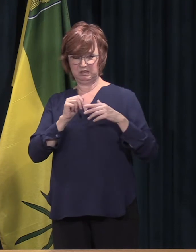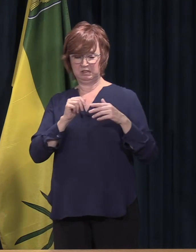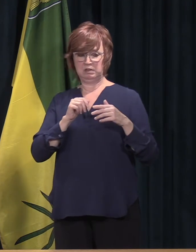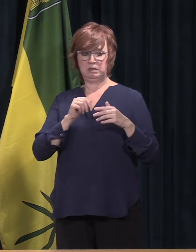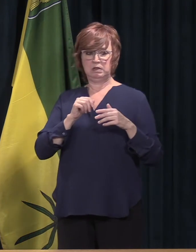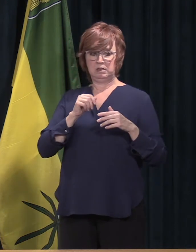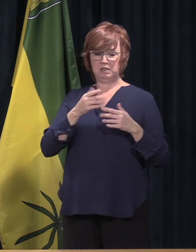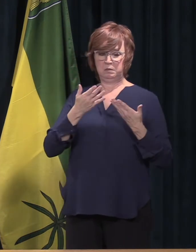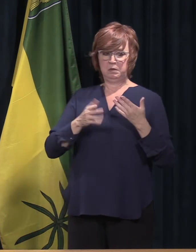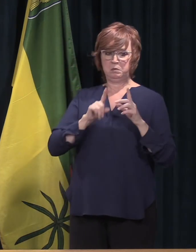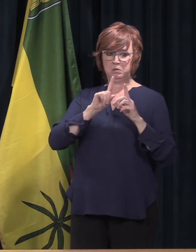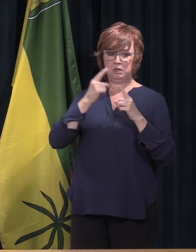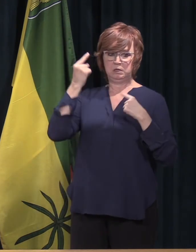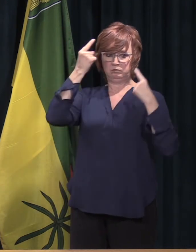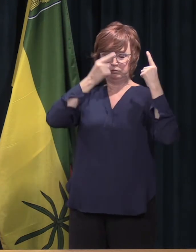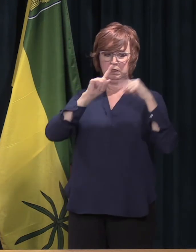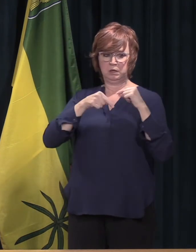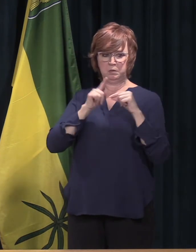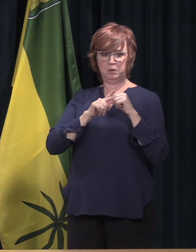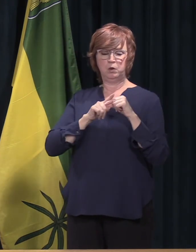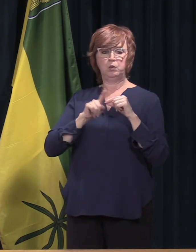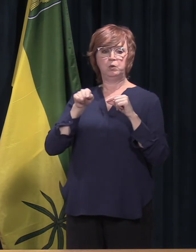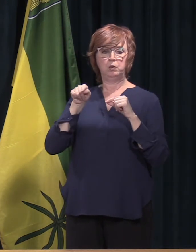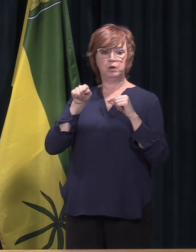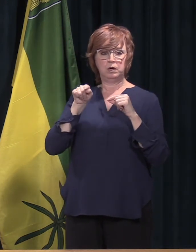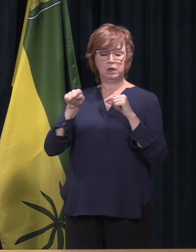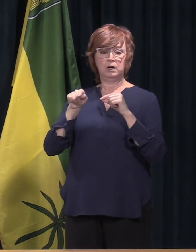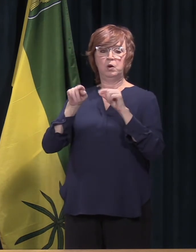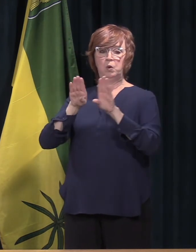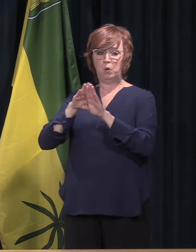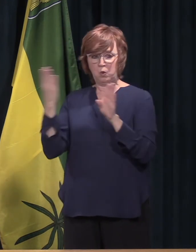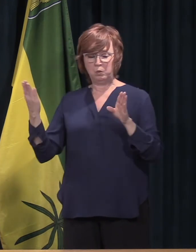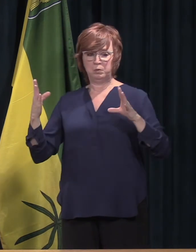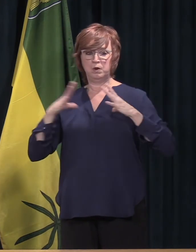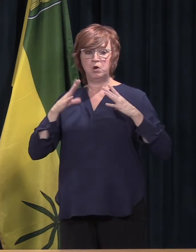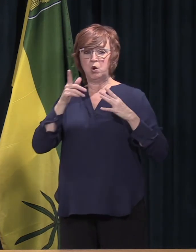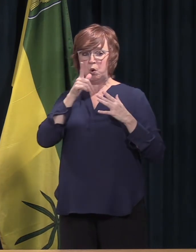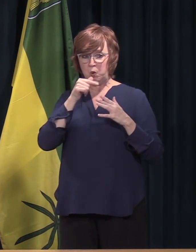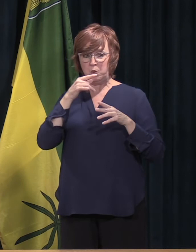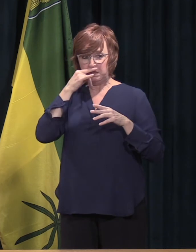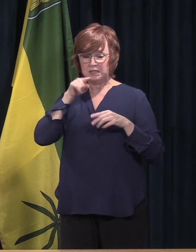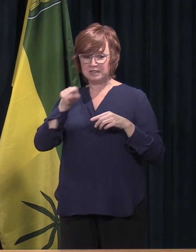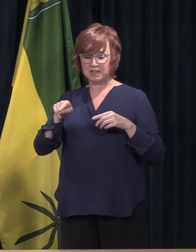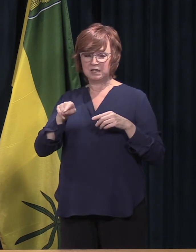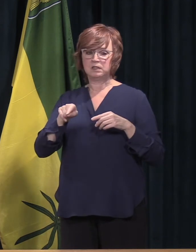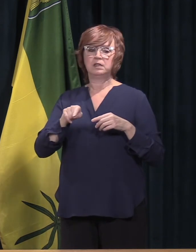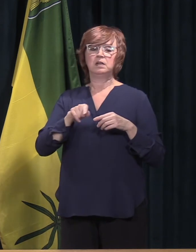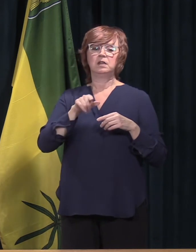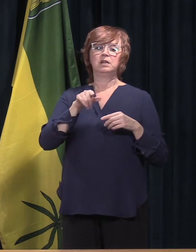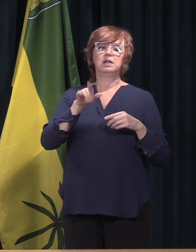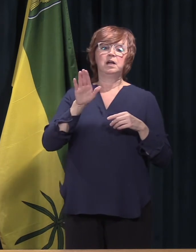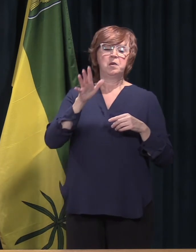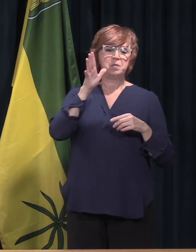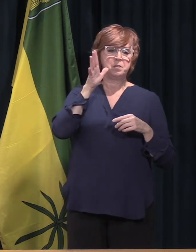or not that's the case and define who would qualify as an essential worker? Yeah. So first of all, I